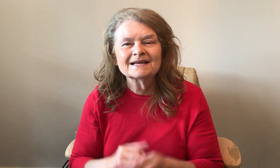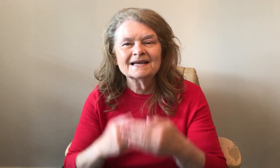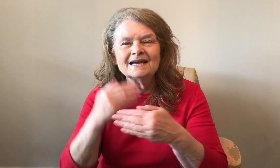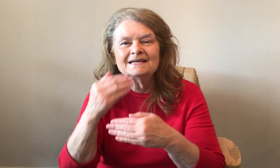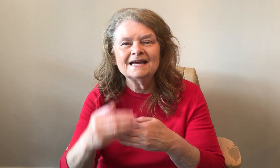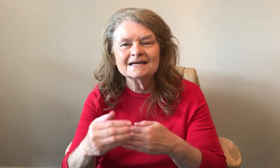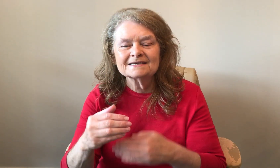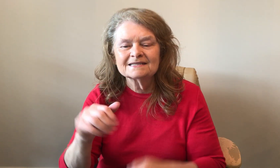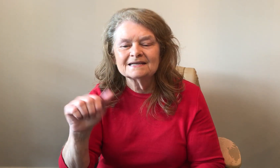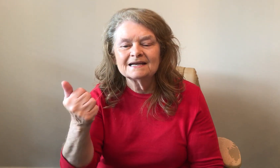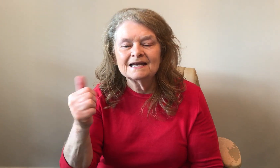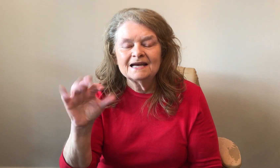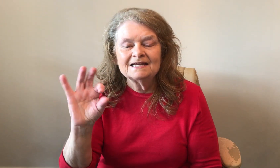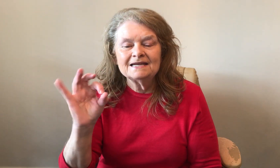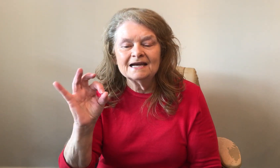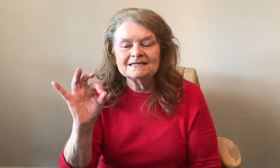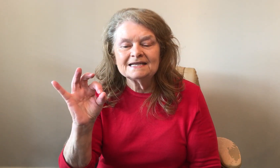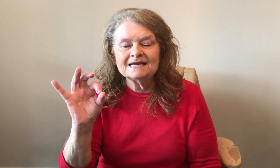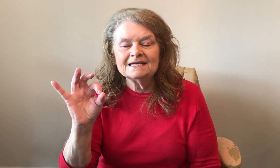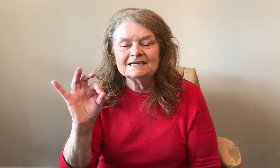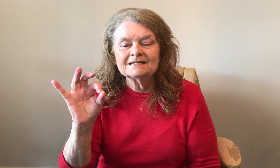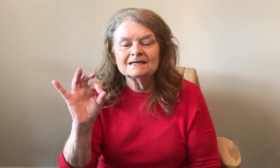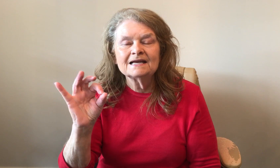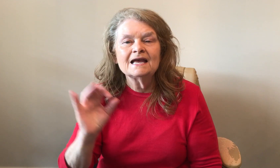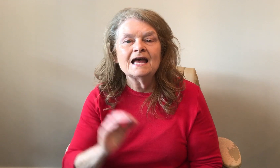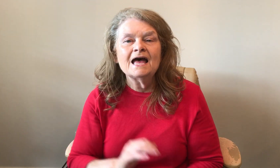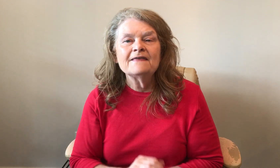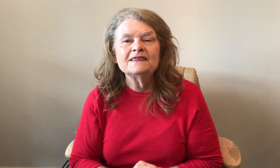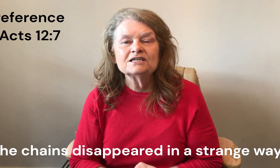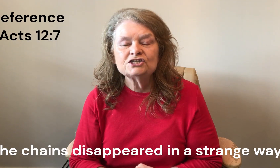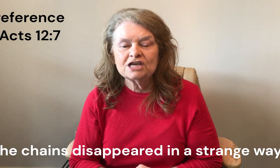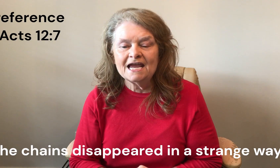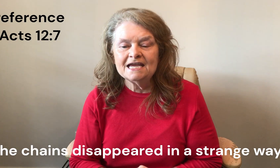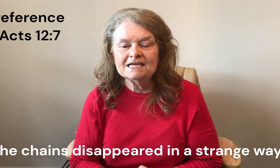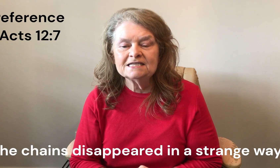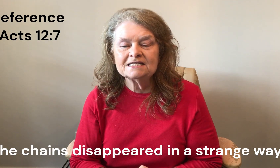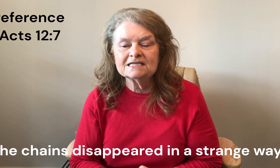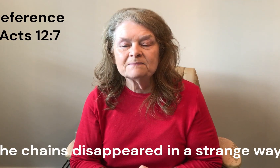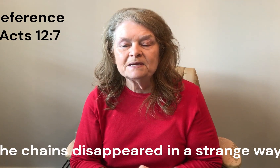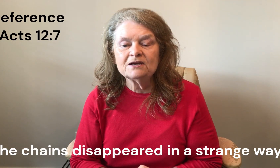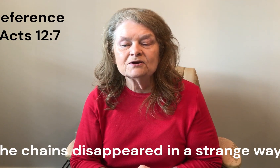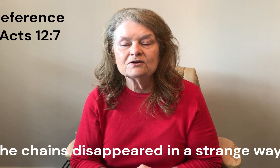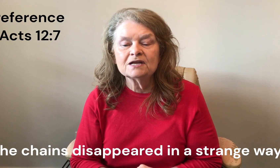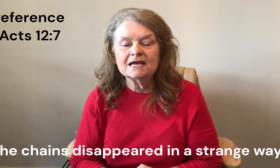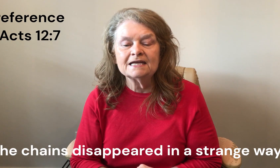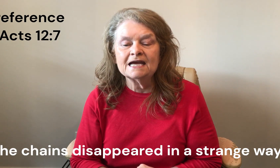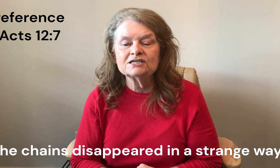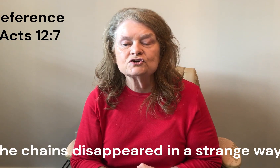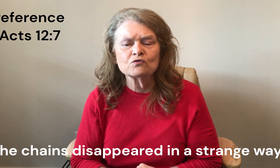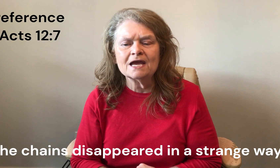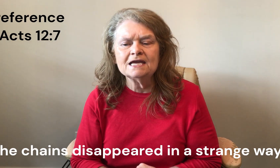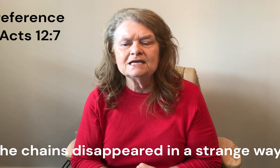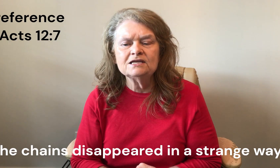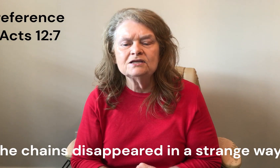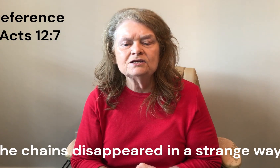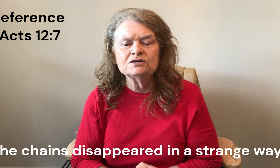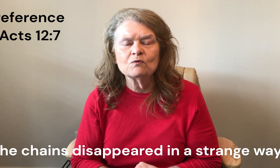Okay, next. 19. The chains disappeared in a strange